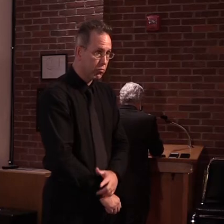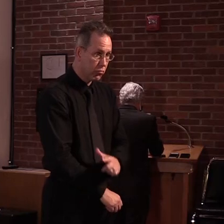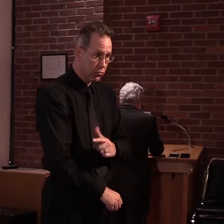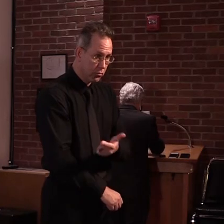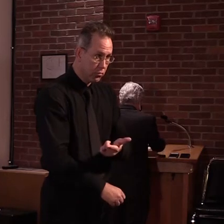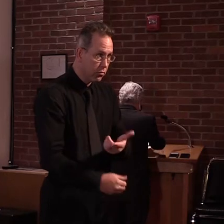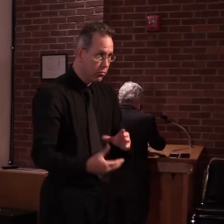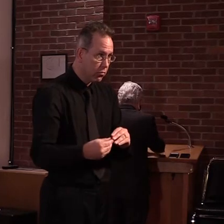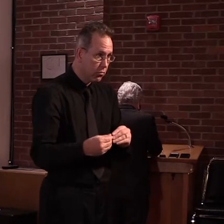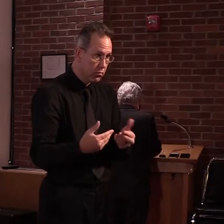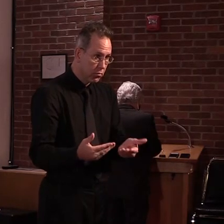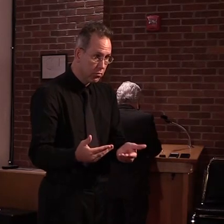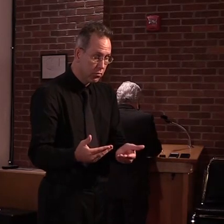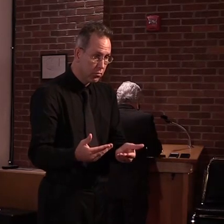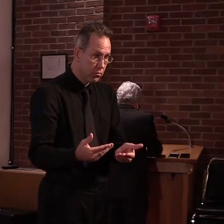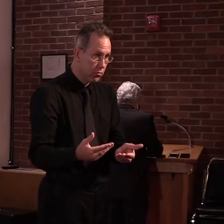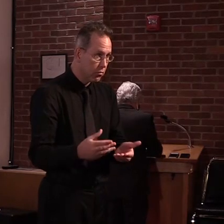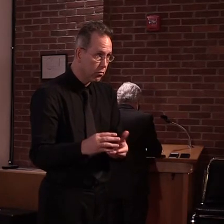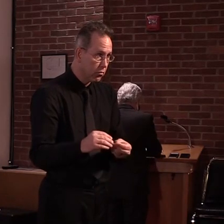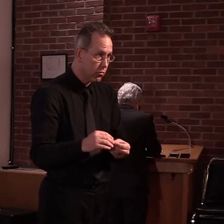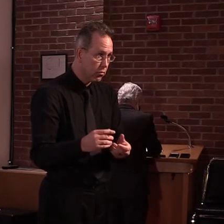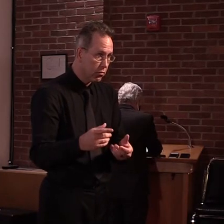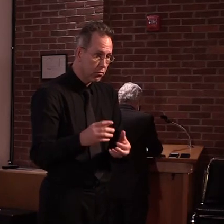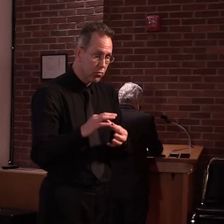Tim, Vermont Business Magazine?